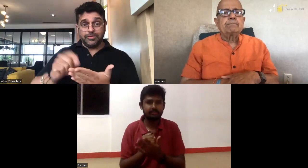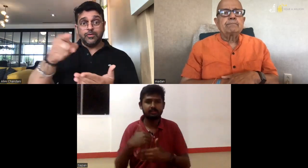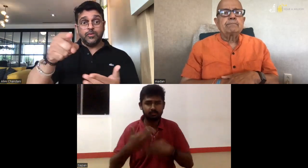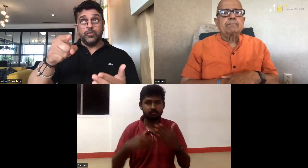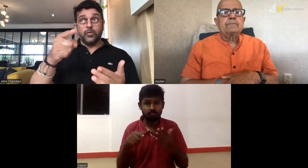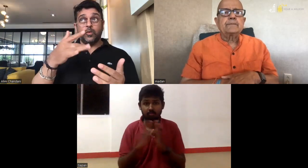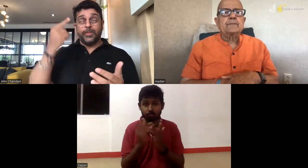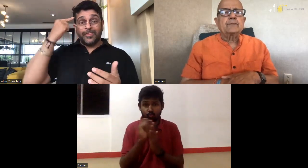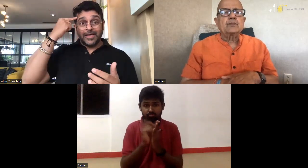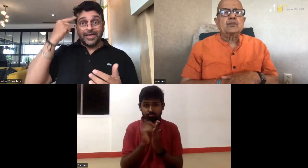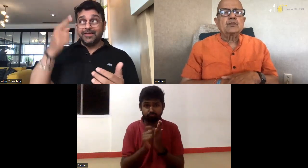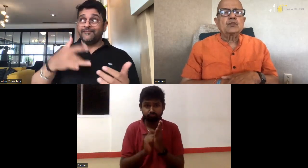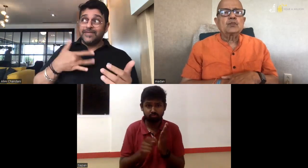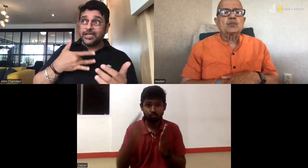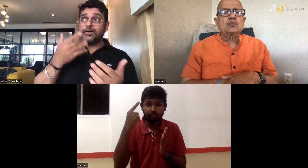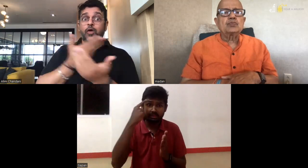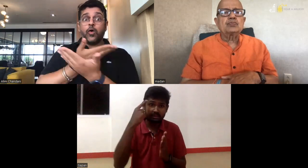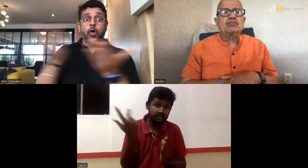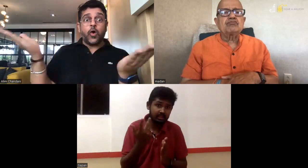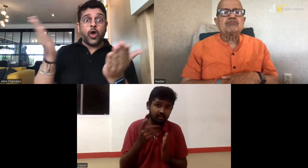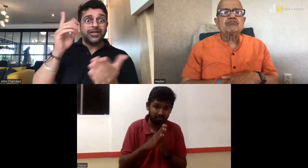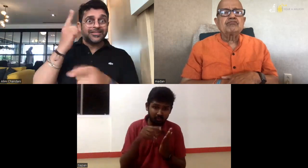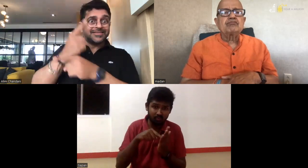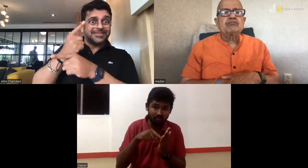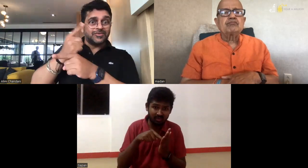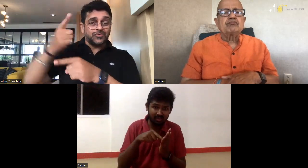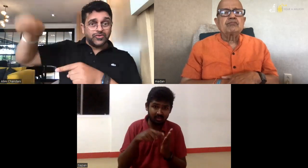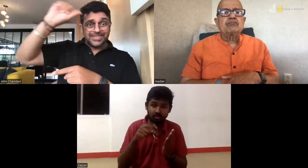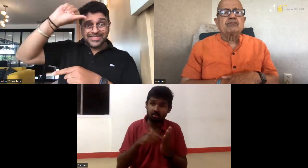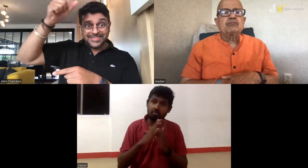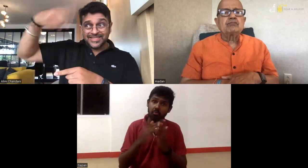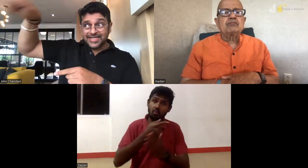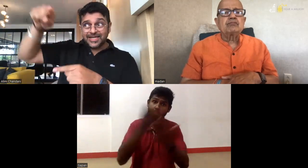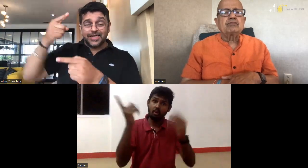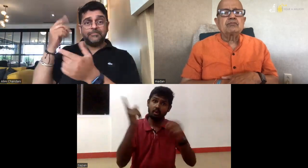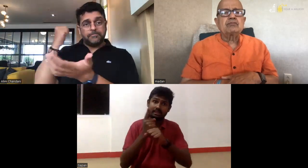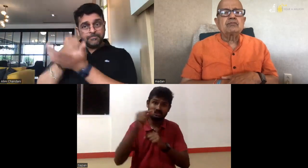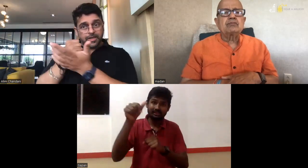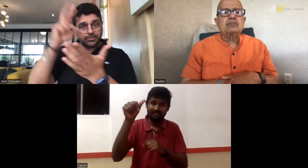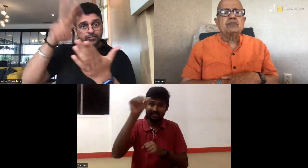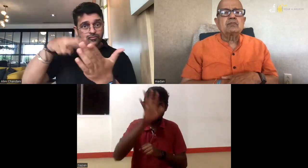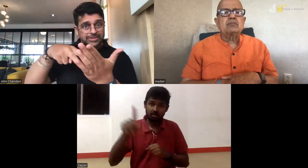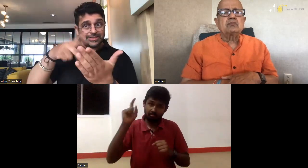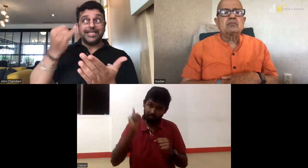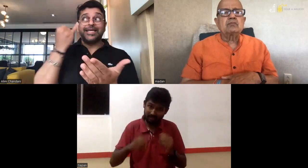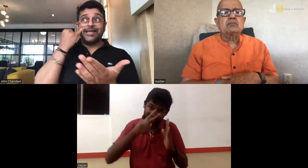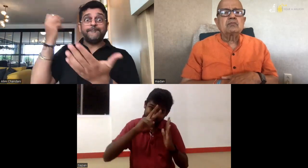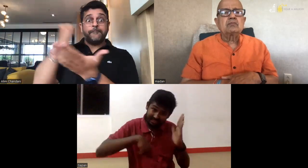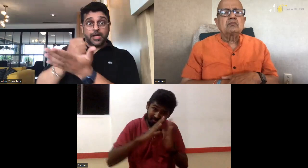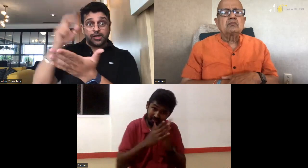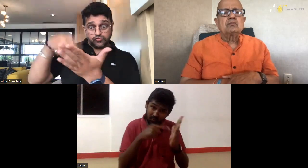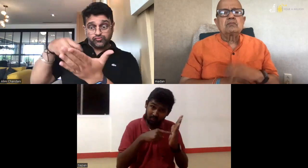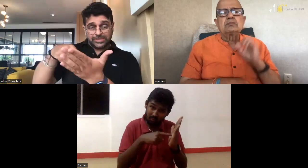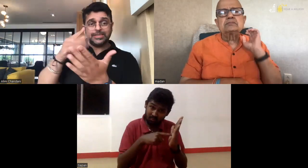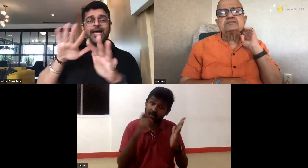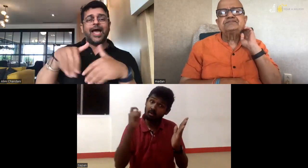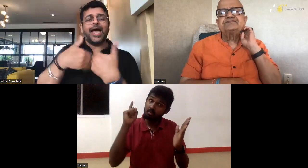yeah, deaf people are not united and blaming each other. So that would be better when you will unite with